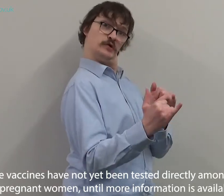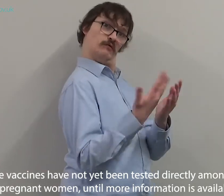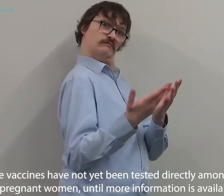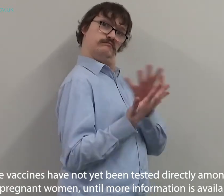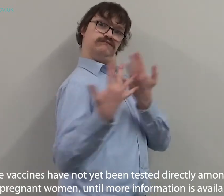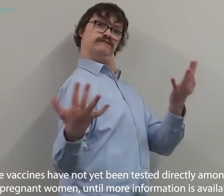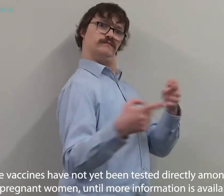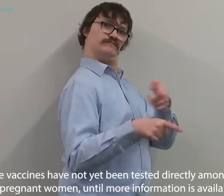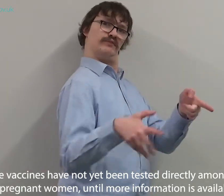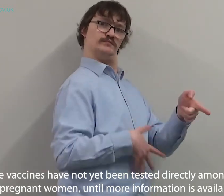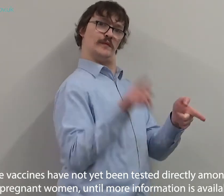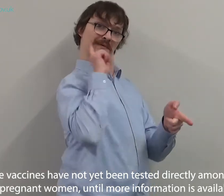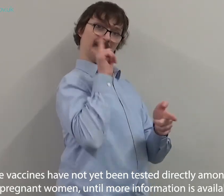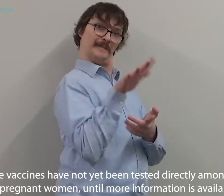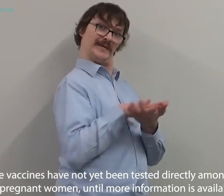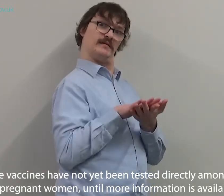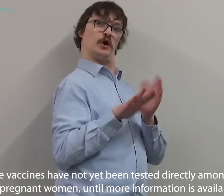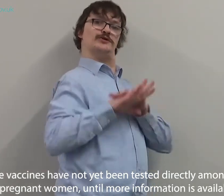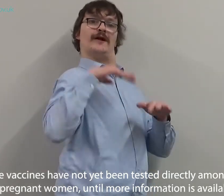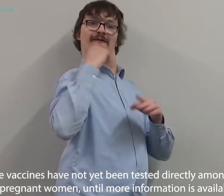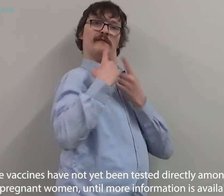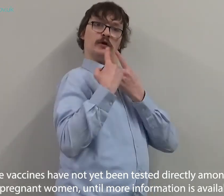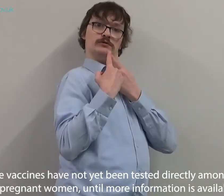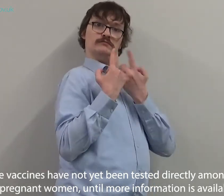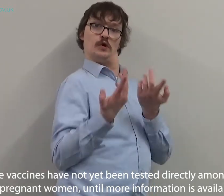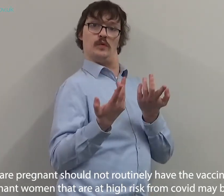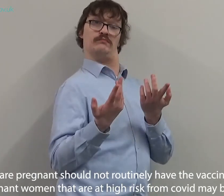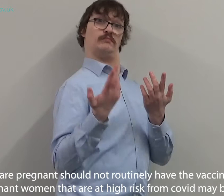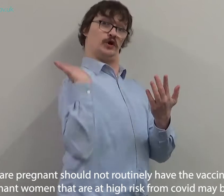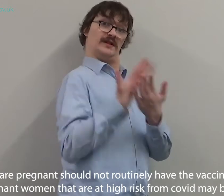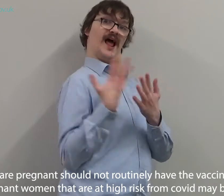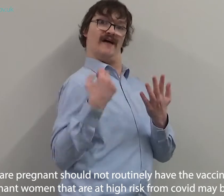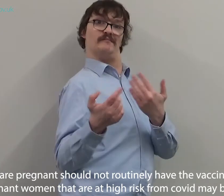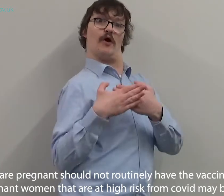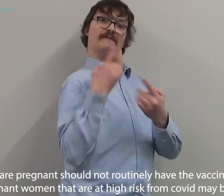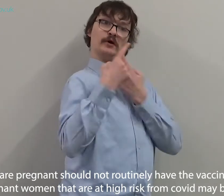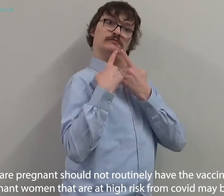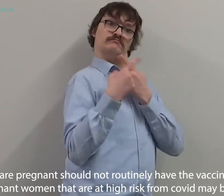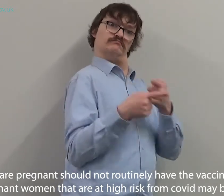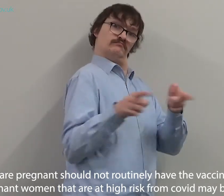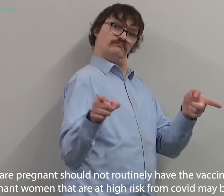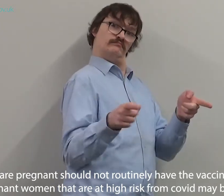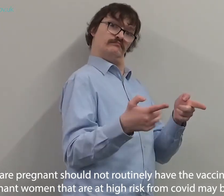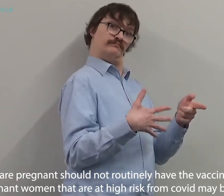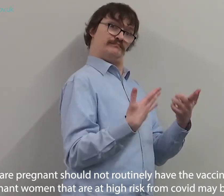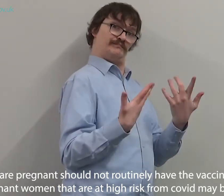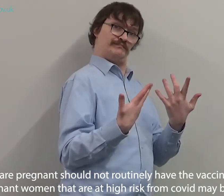a larger number of pregnant women. Until the information is available, those who are pregnant should not routinely have the vaccine.